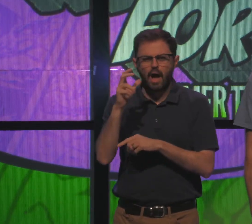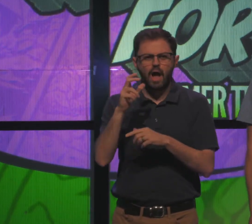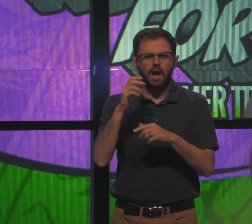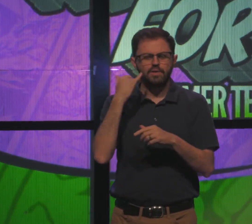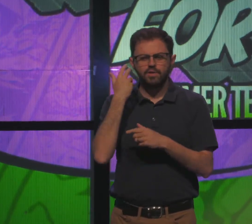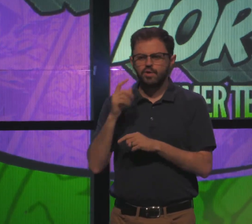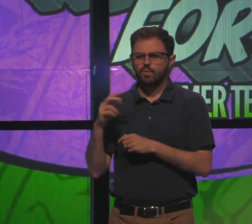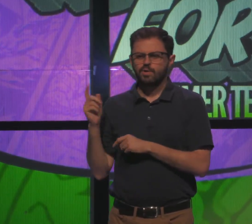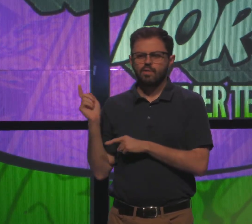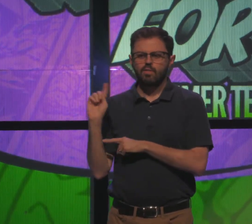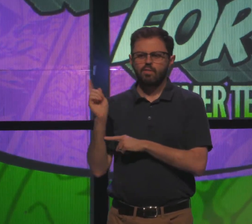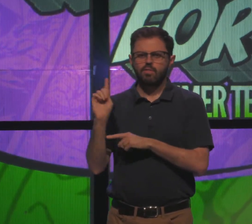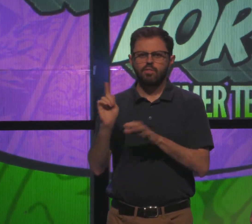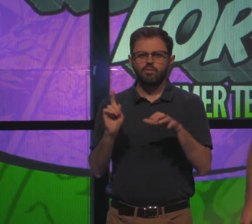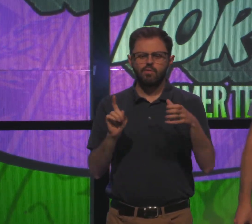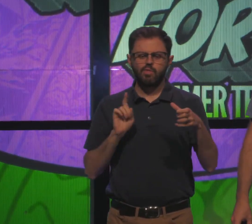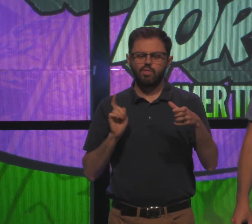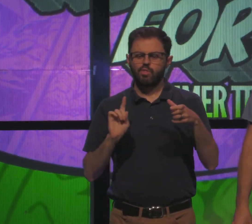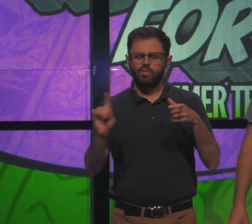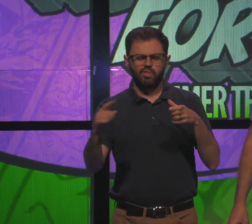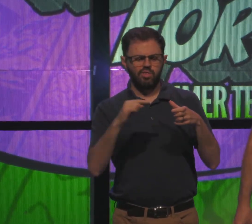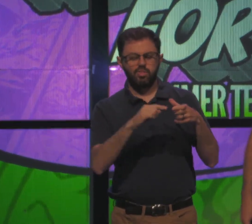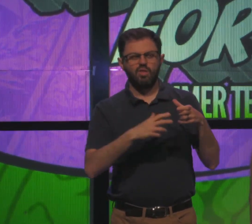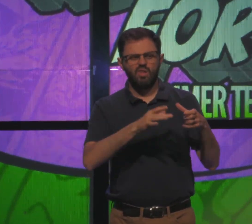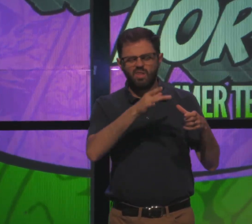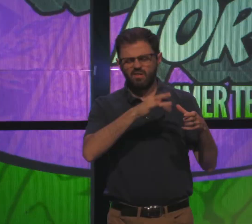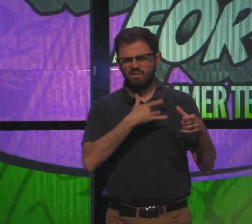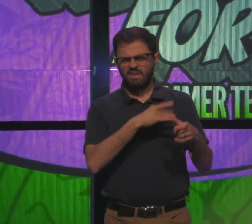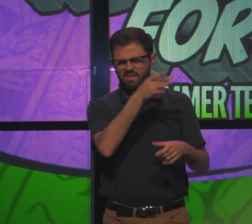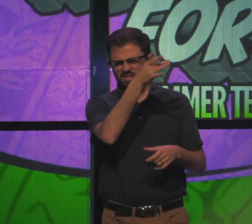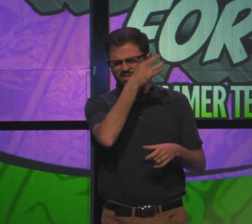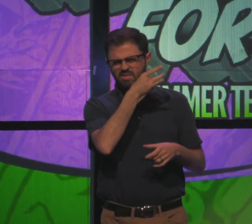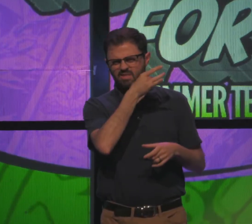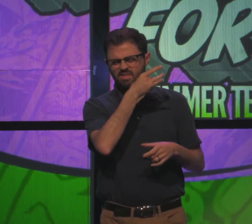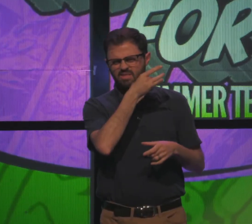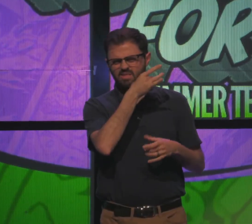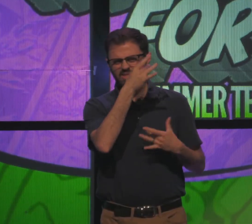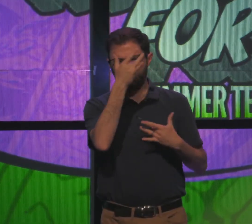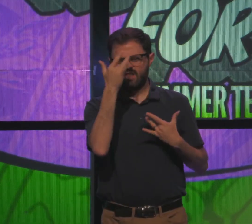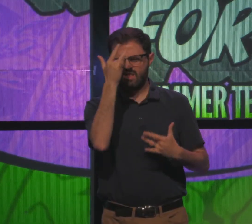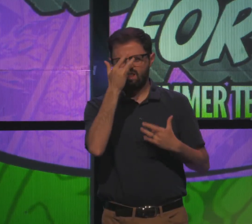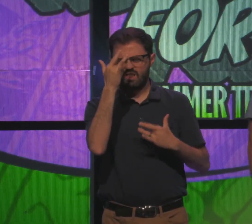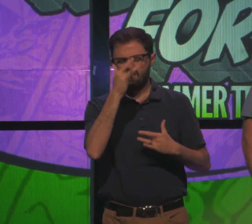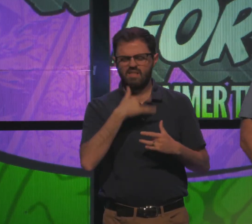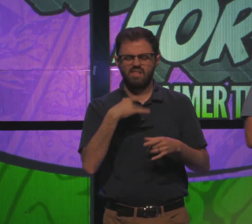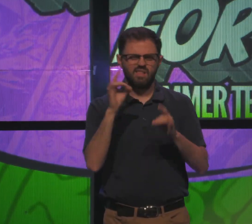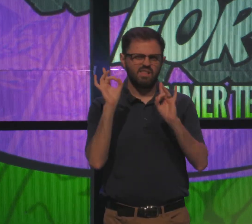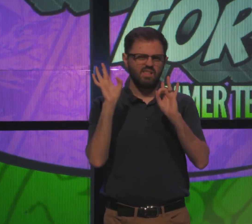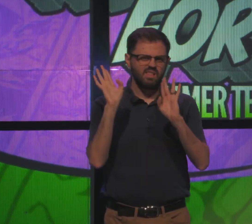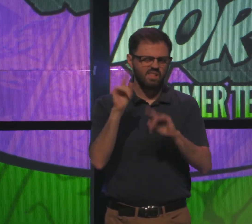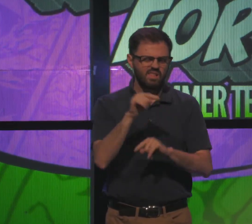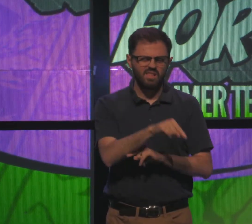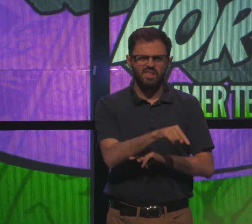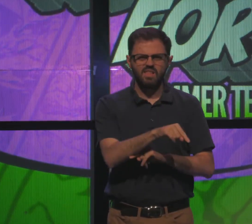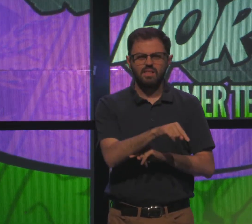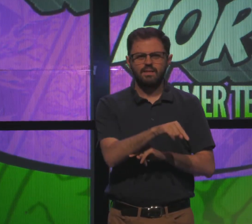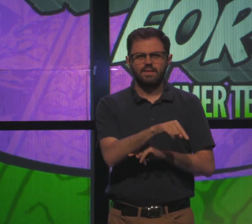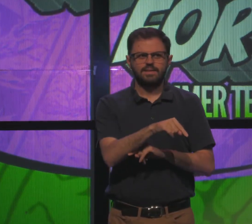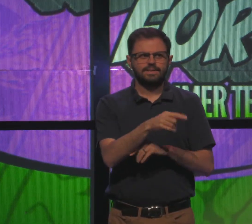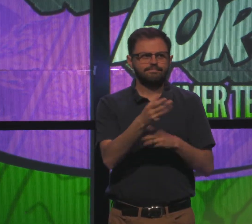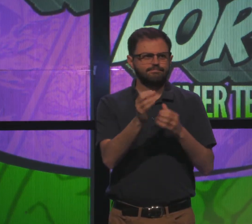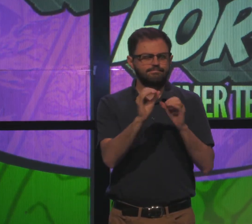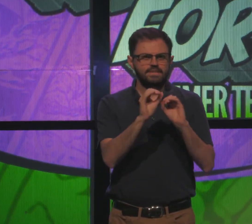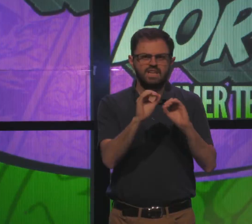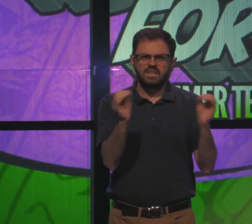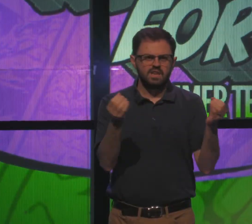by it and it was just like, I am going to catch malaria. It was awful. It could not sustain. There was nothing